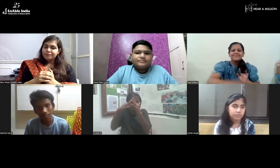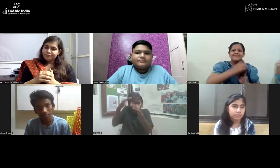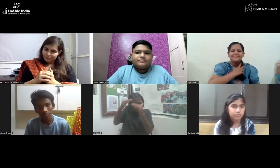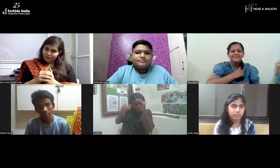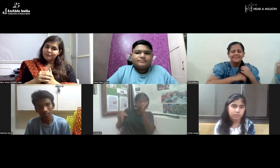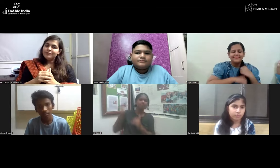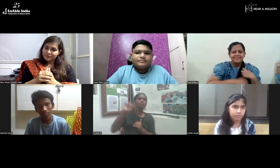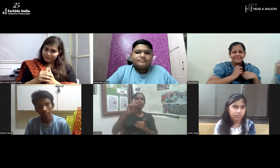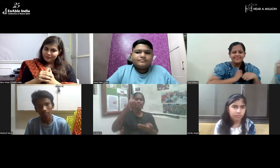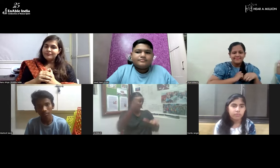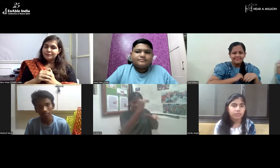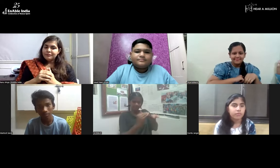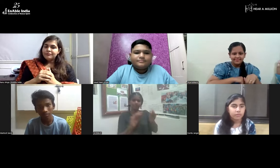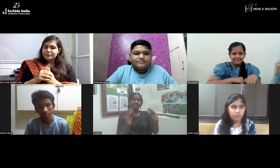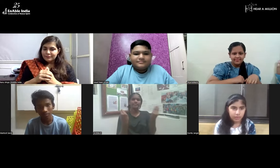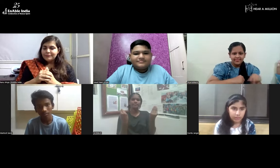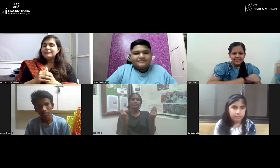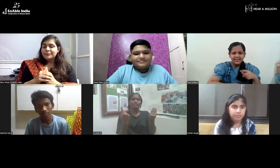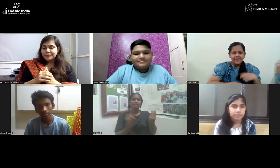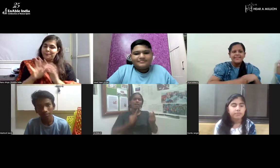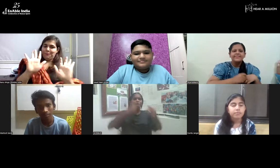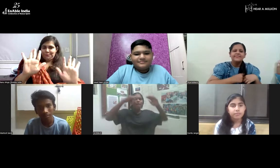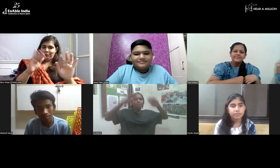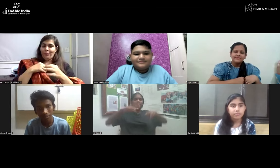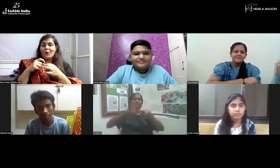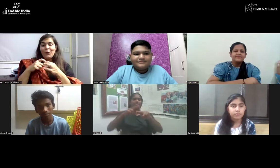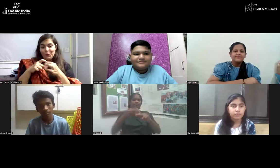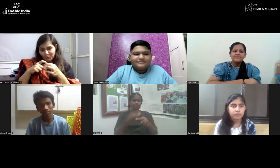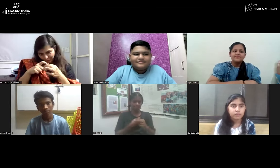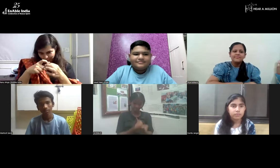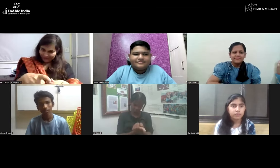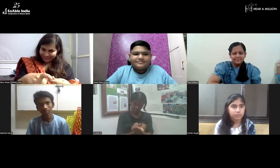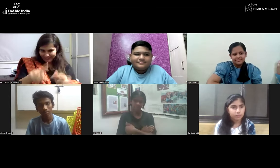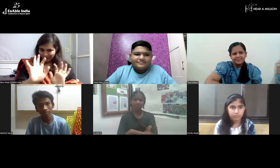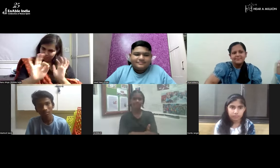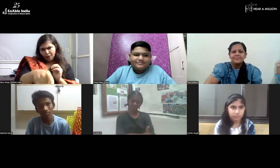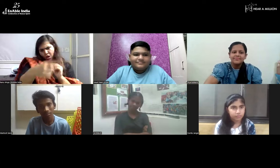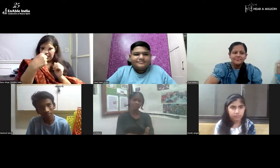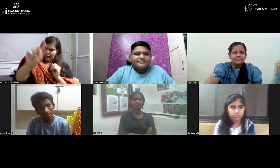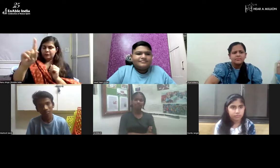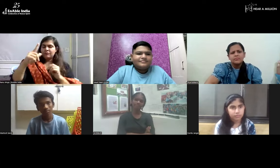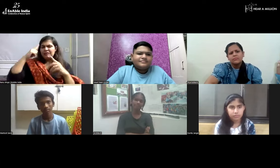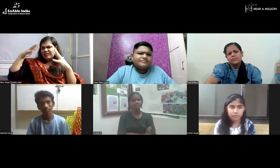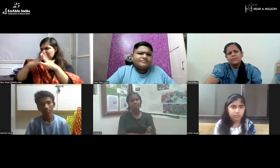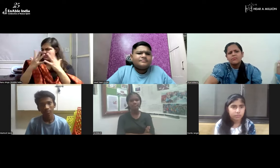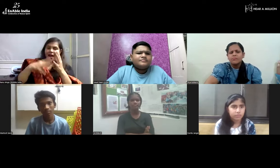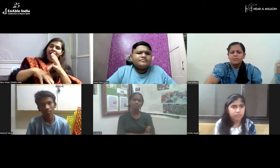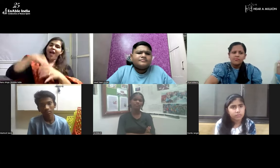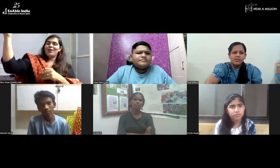If boys face bad touch, so I want to know, do they complain too, and what about their bad touch?